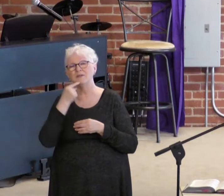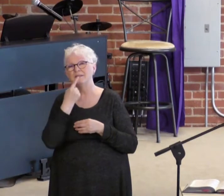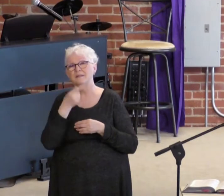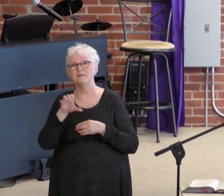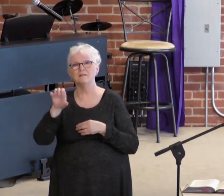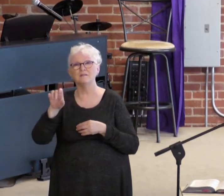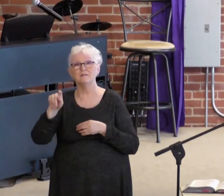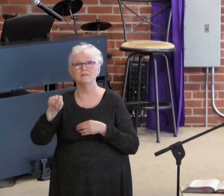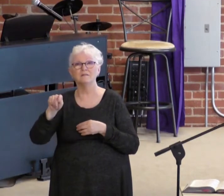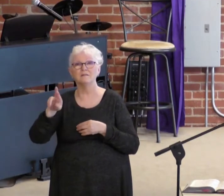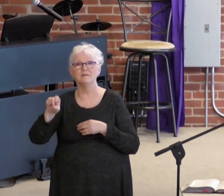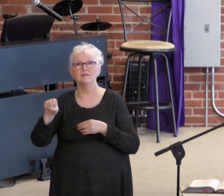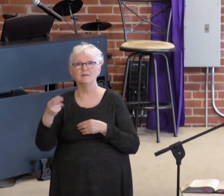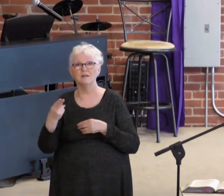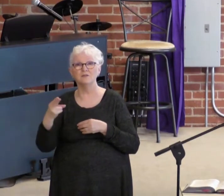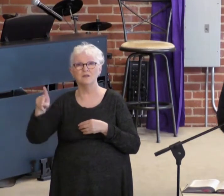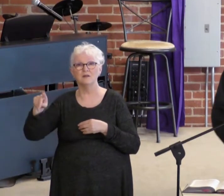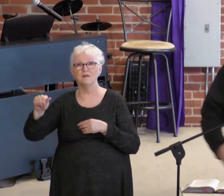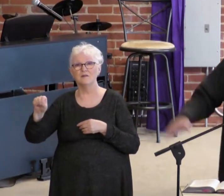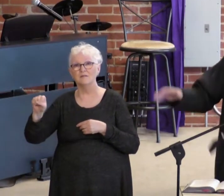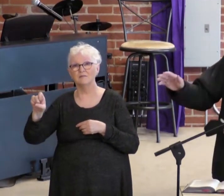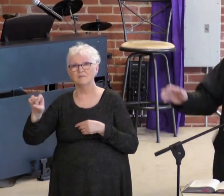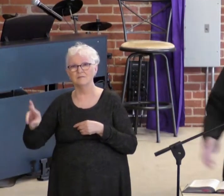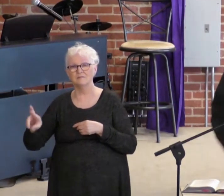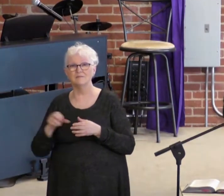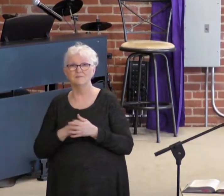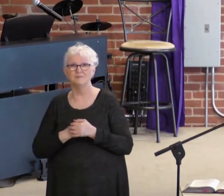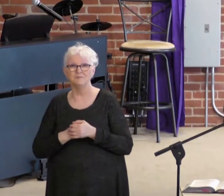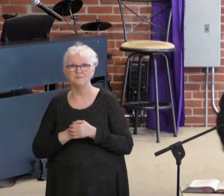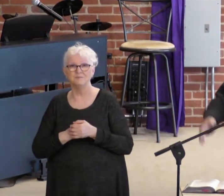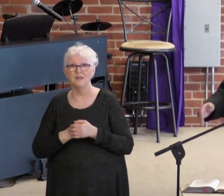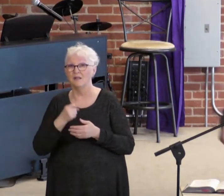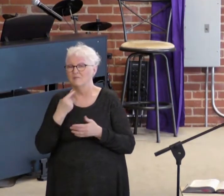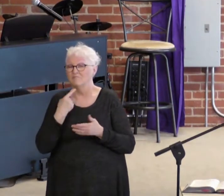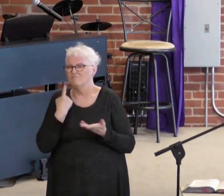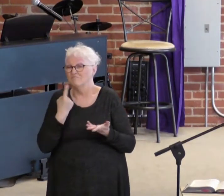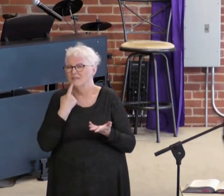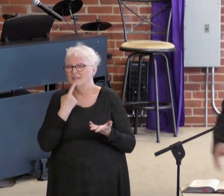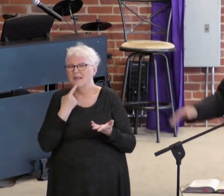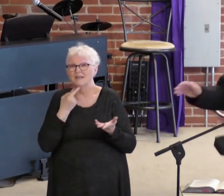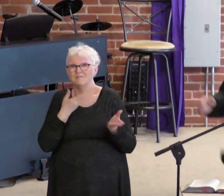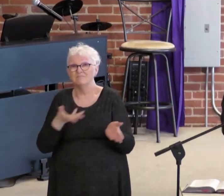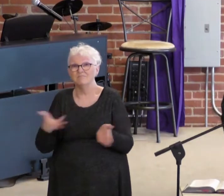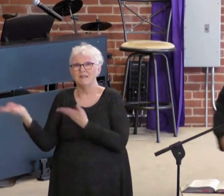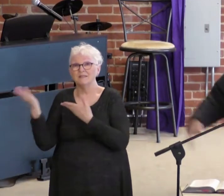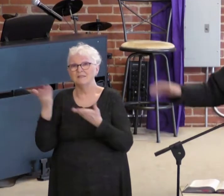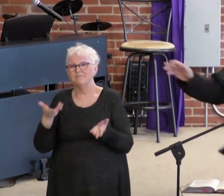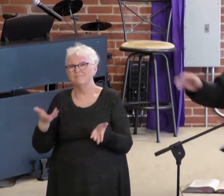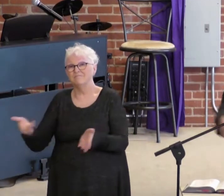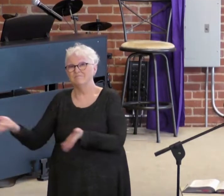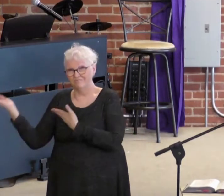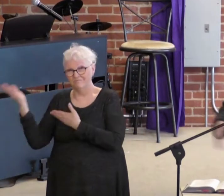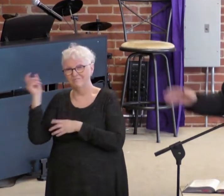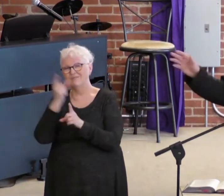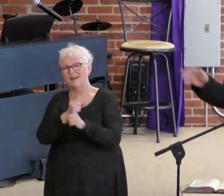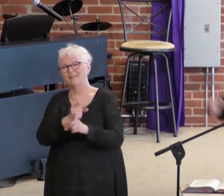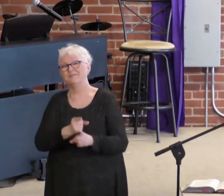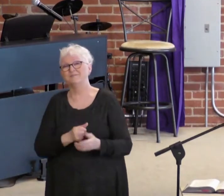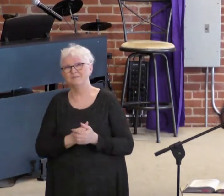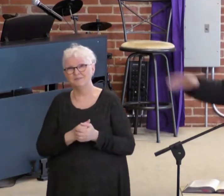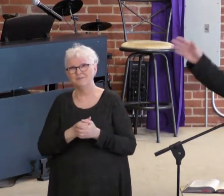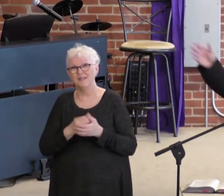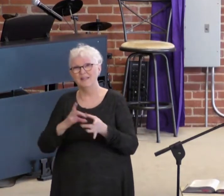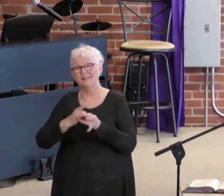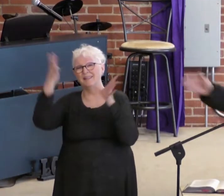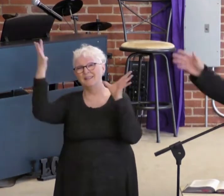passer. But just say, pass it on by. Miss D, pass it on by, right? Let it